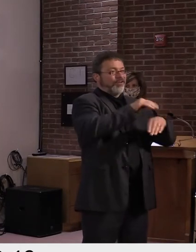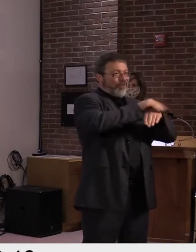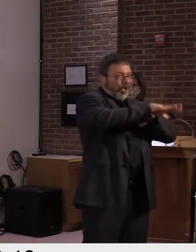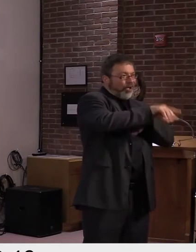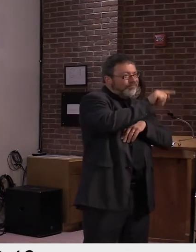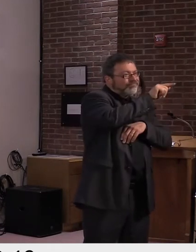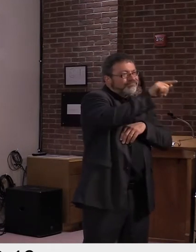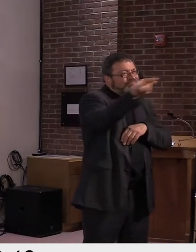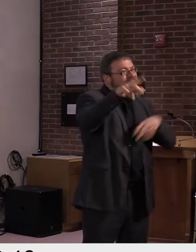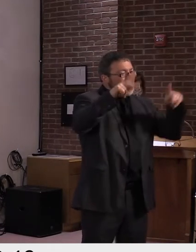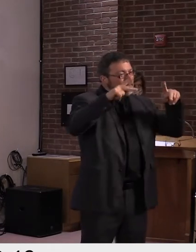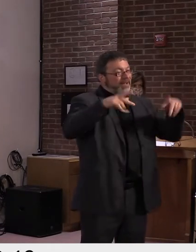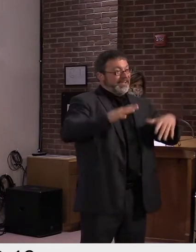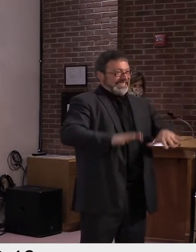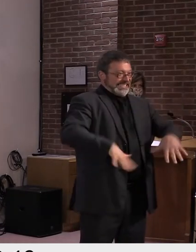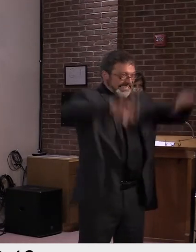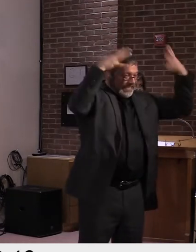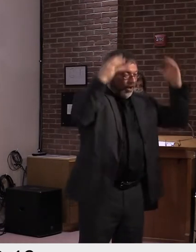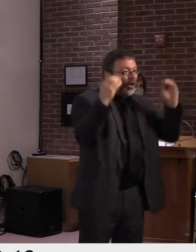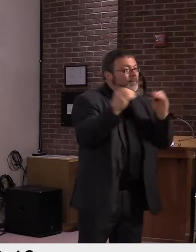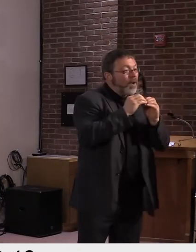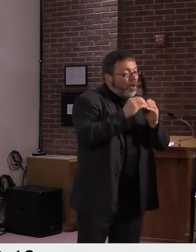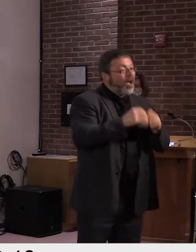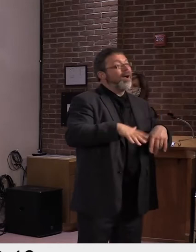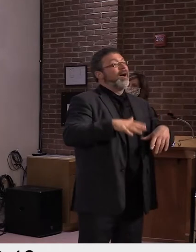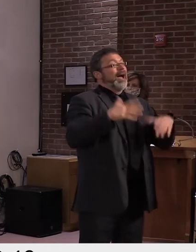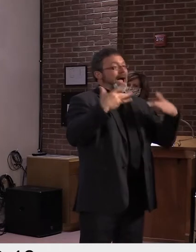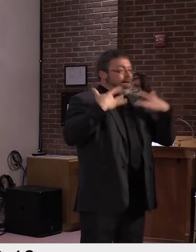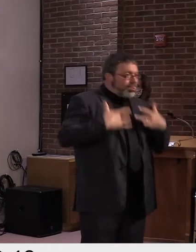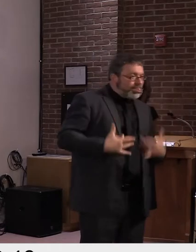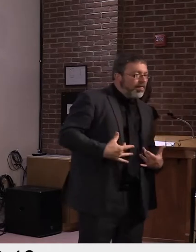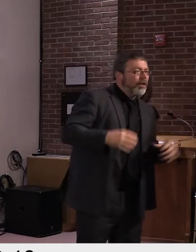substance misuse as well. We know that